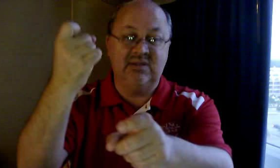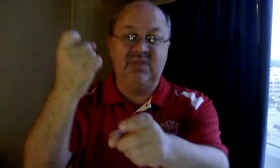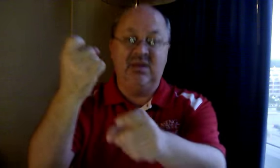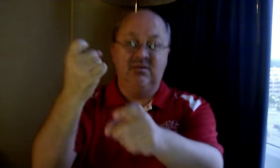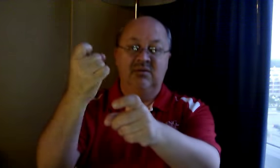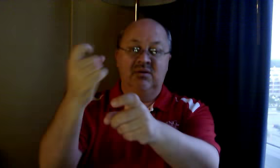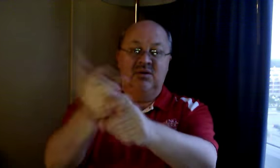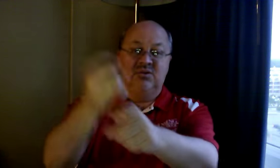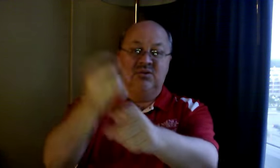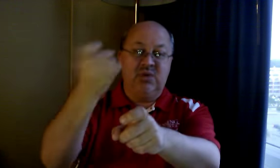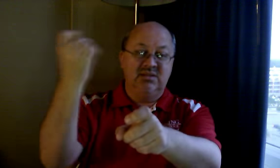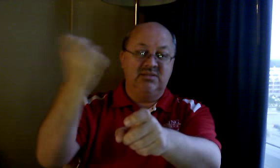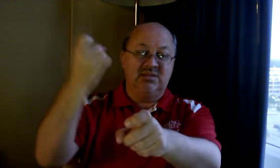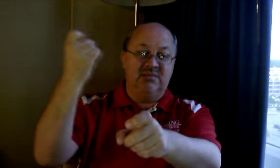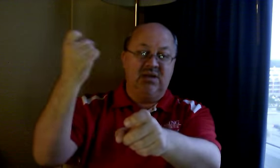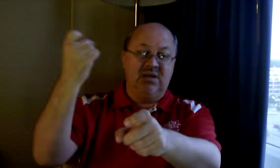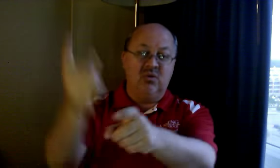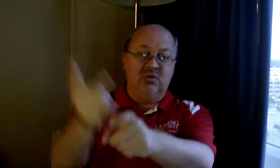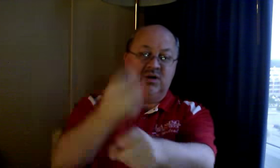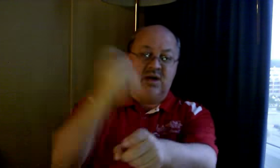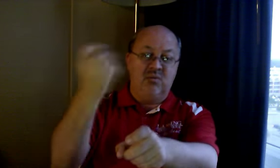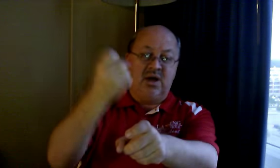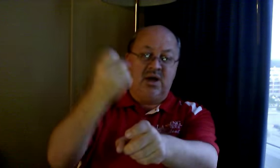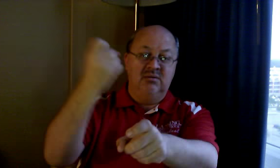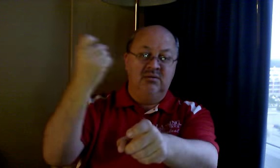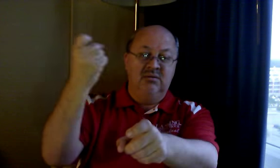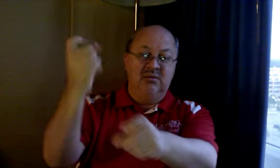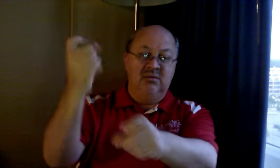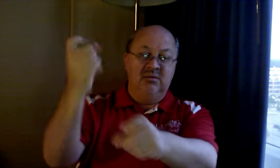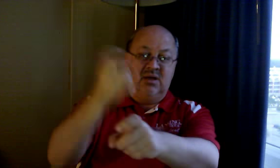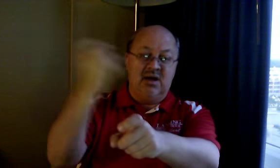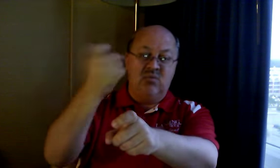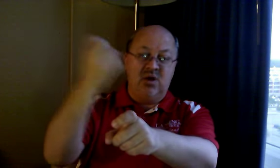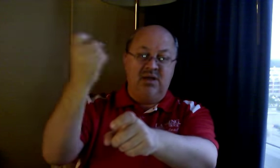win something. To win something. Oh, look, I won. I won.